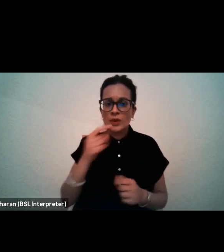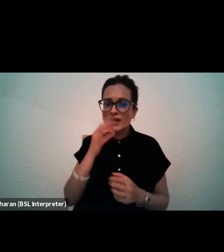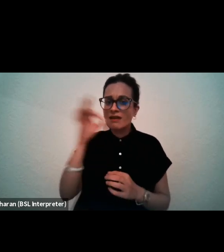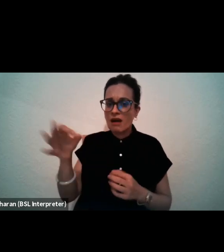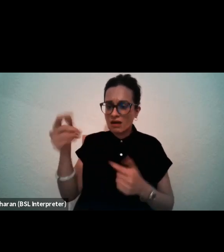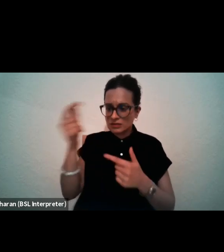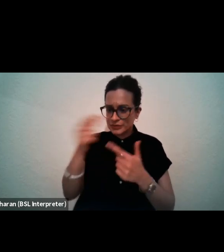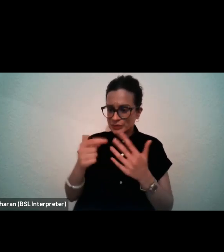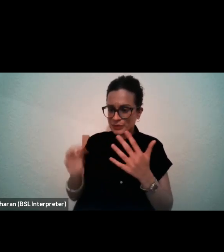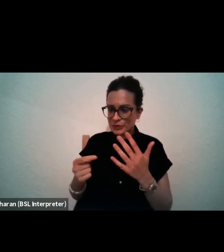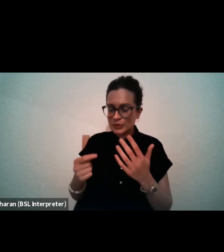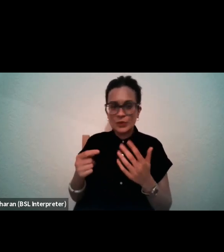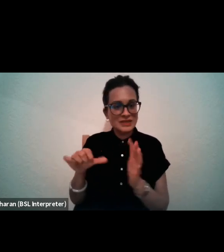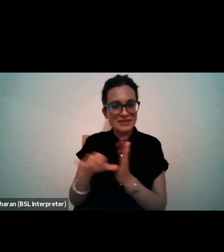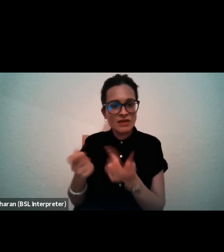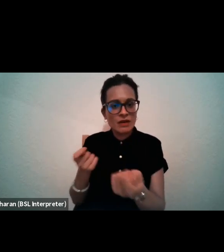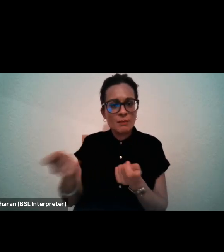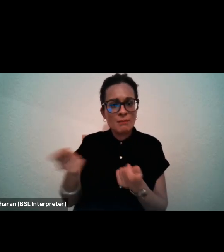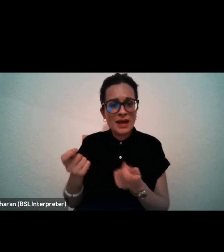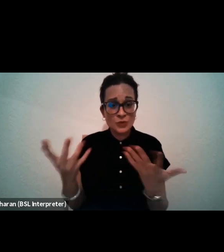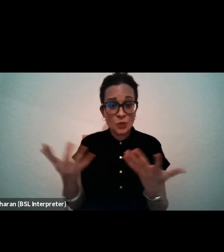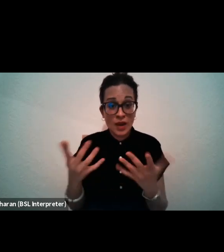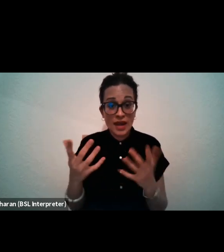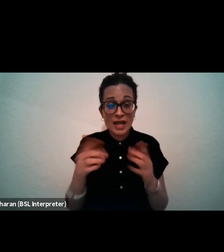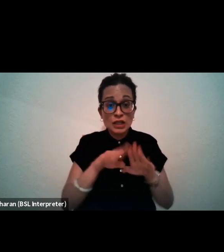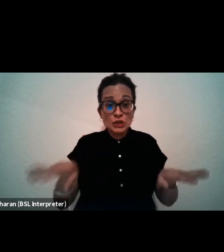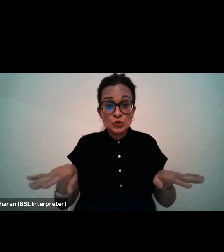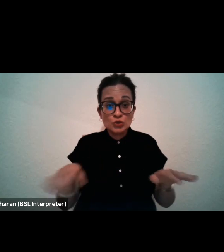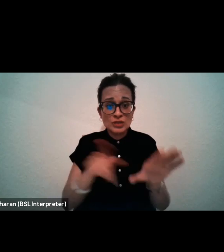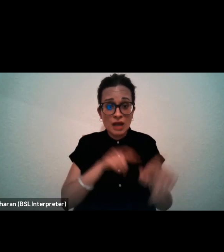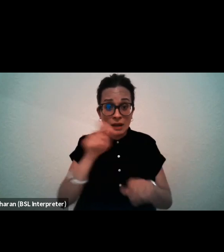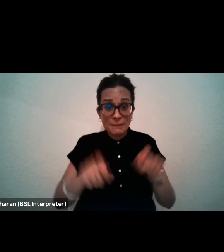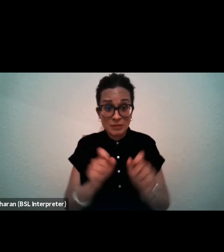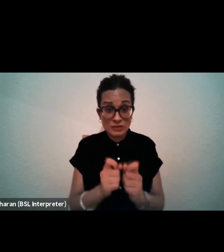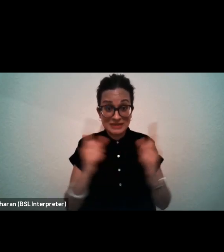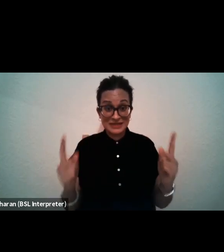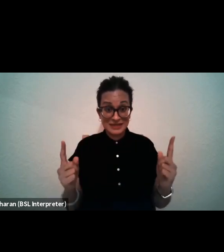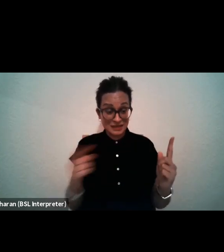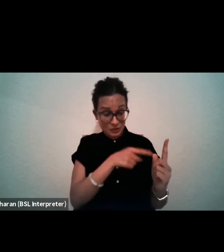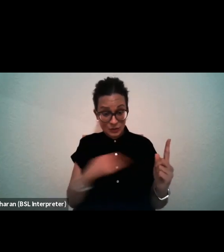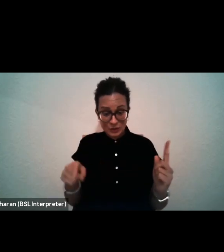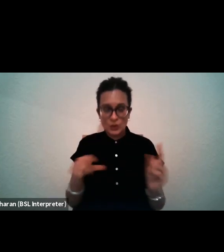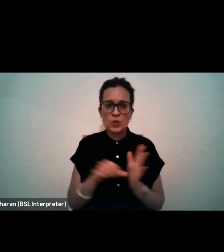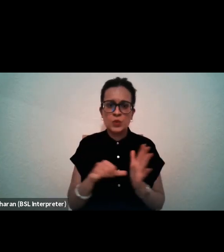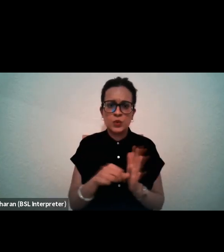difficult to manage in schools. Social distancing with young children is extremely difficult.